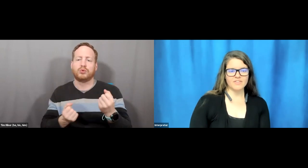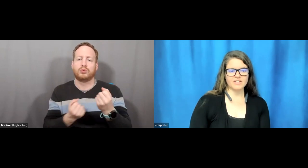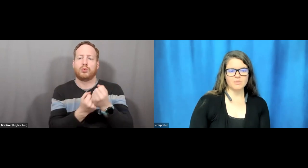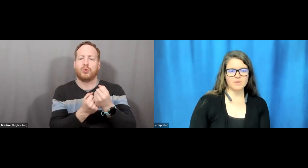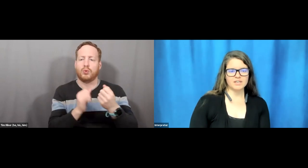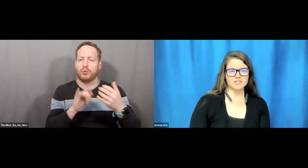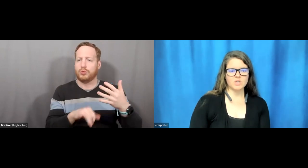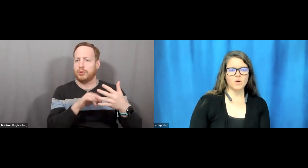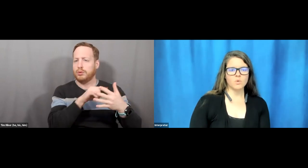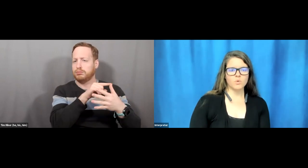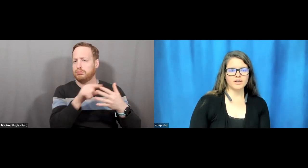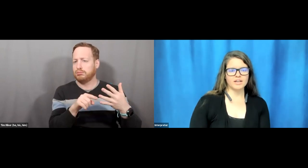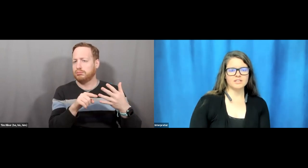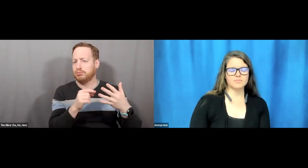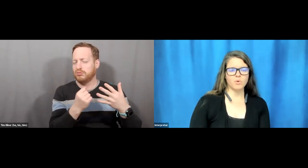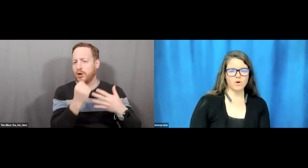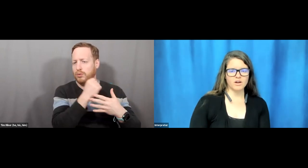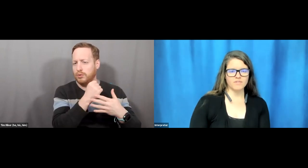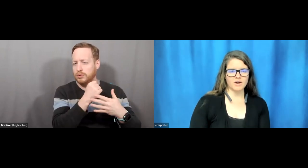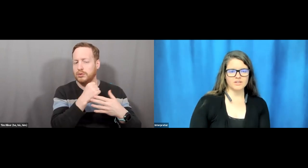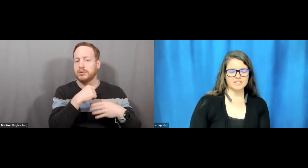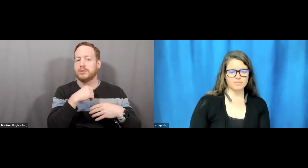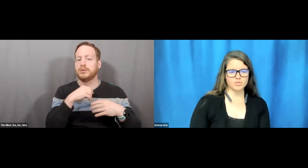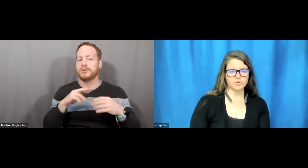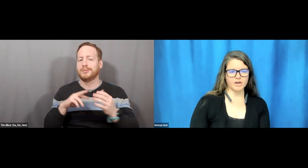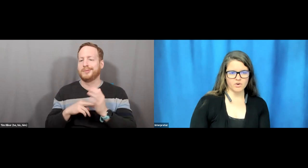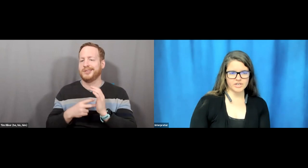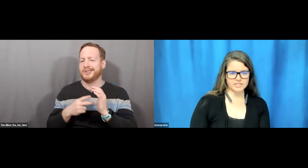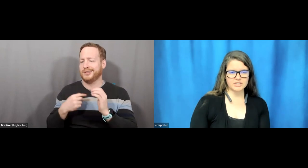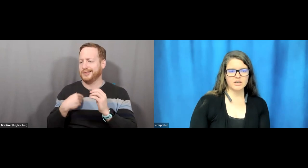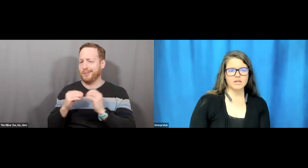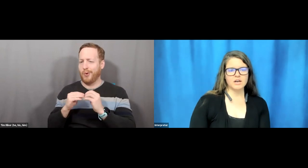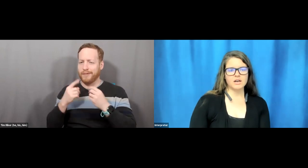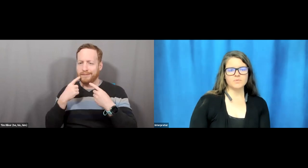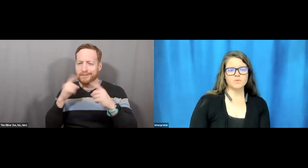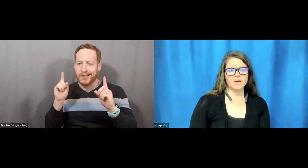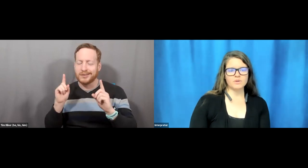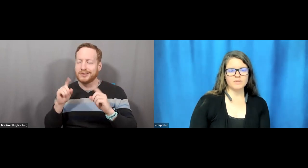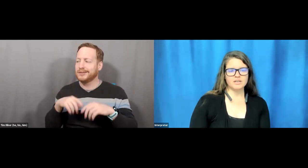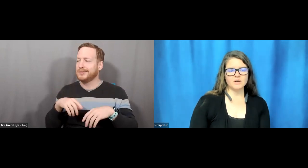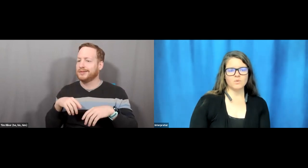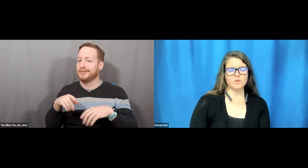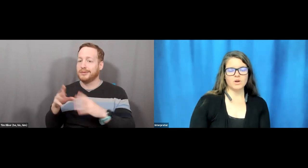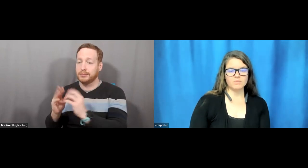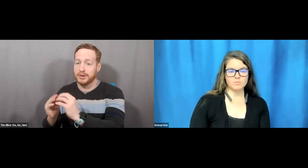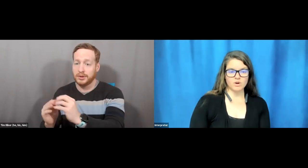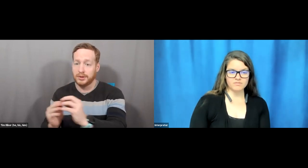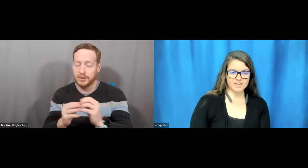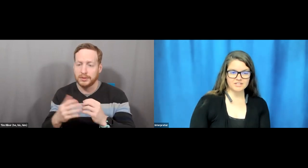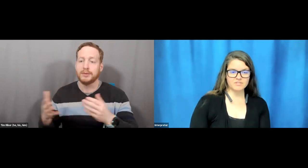that the committees are working in support of our established priorities. So that would mean we want to be more effective